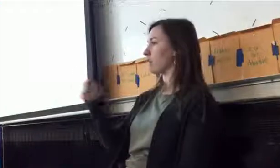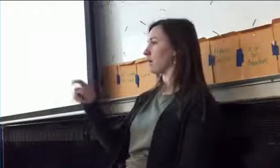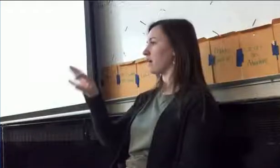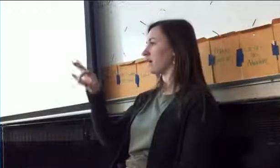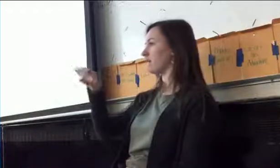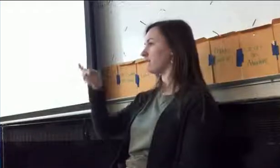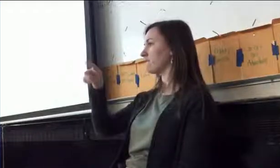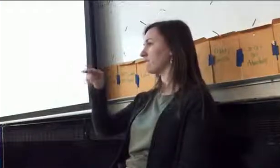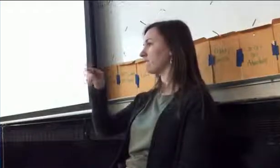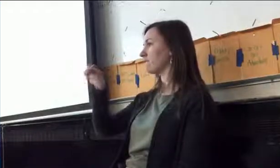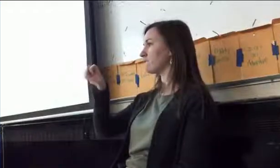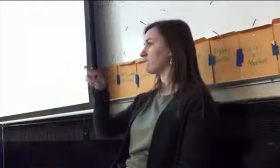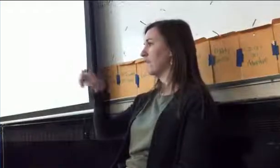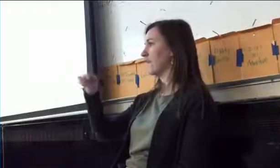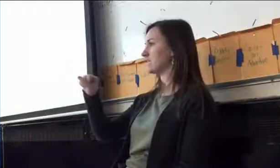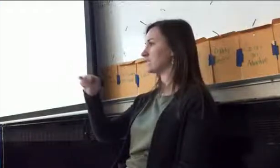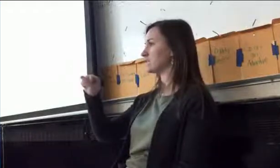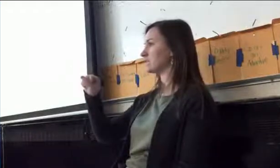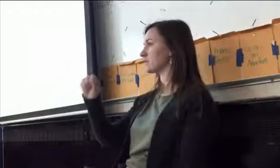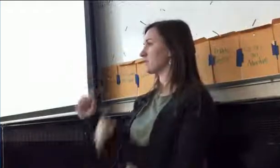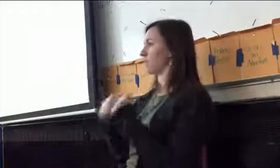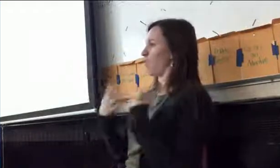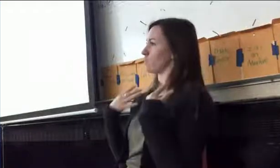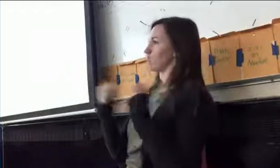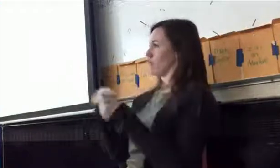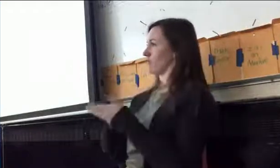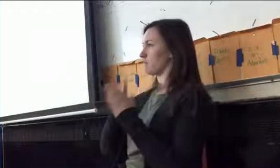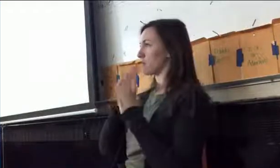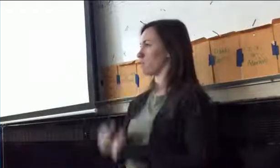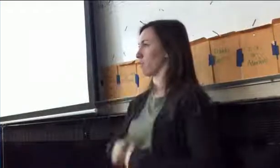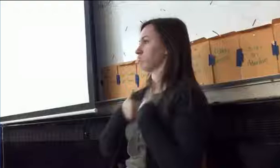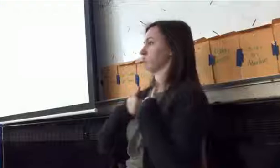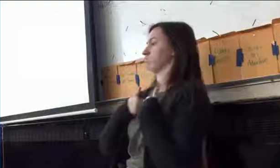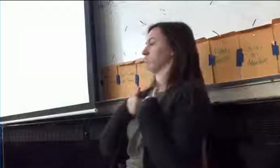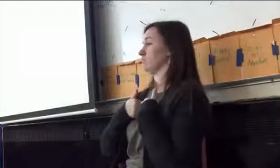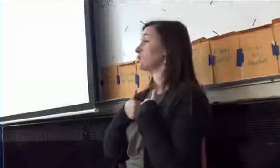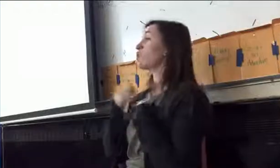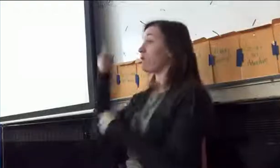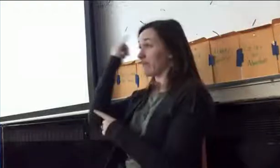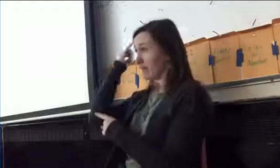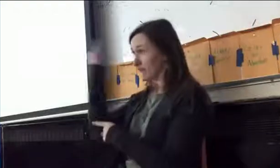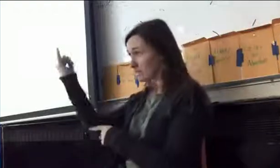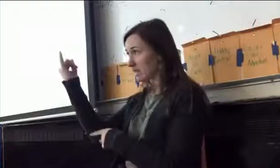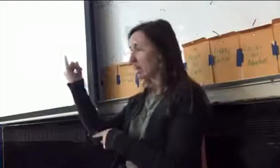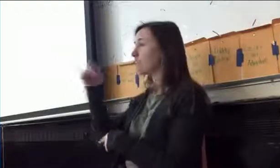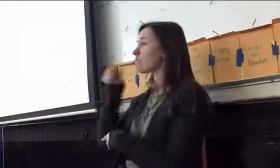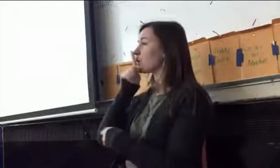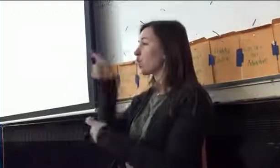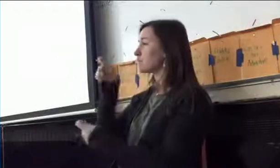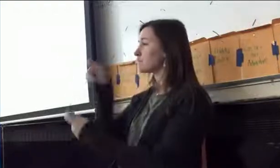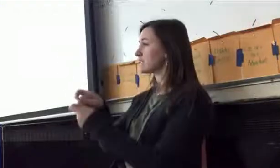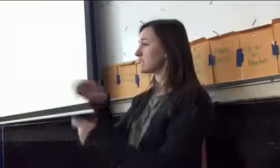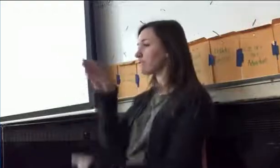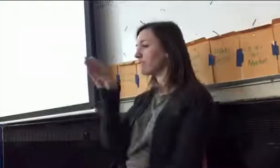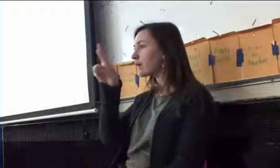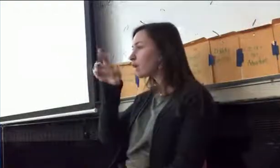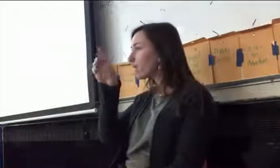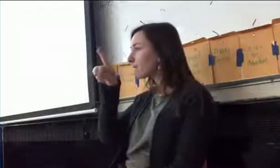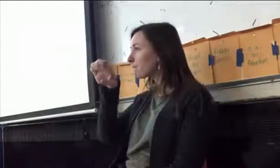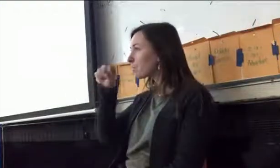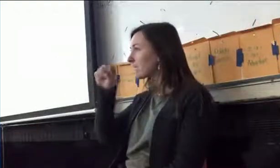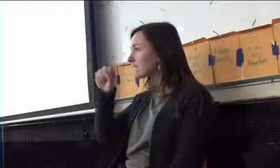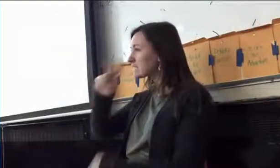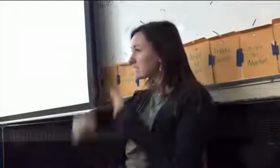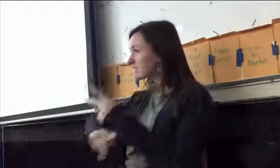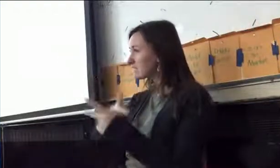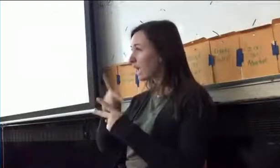evolution, things like that, creates this idea of basically there are certain breeds that are better than others based on how well they adapted